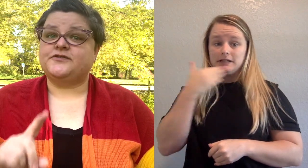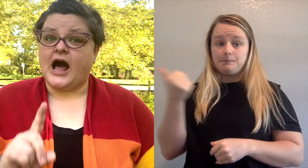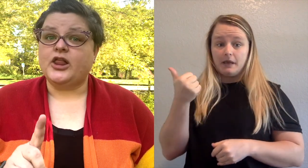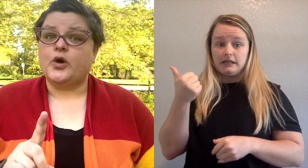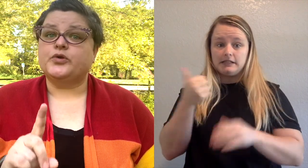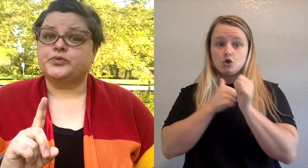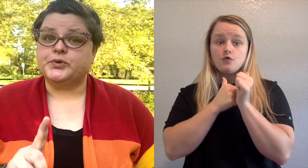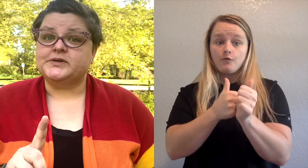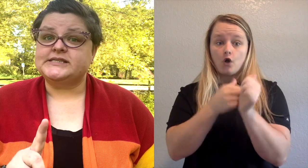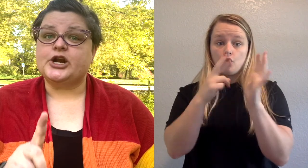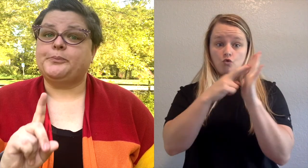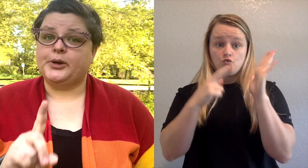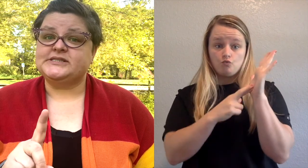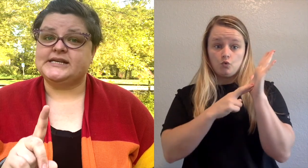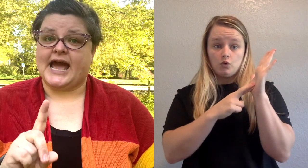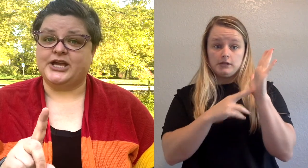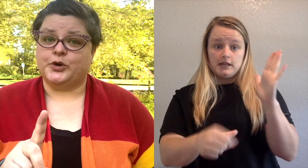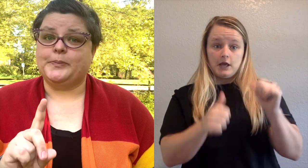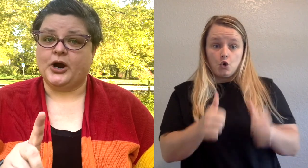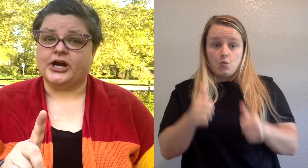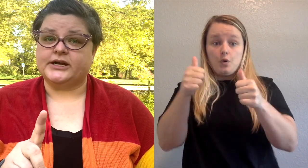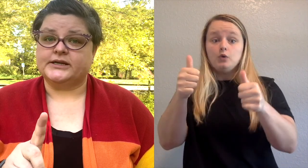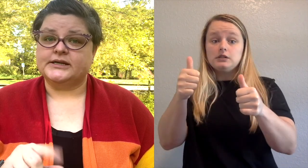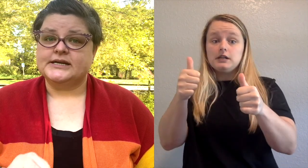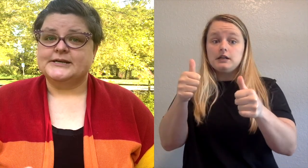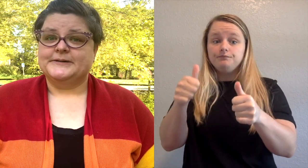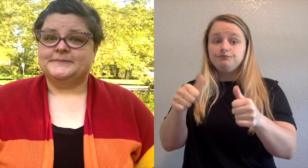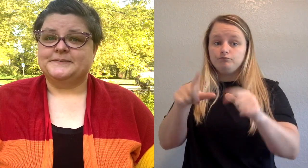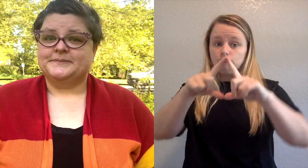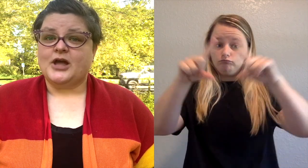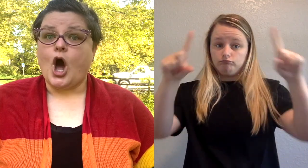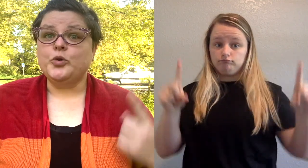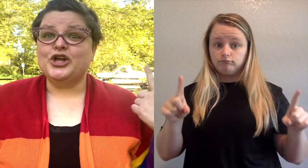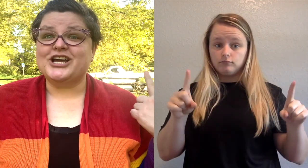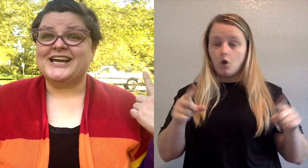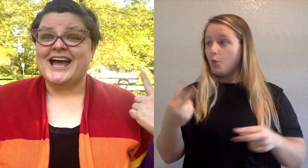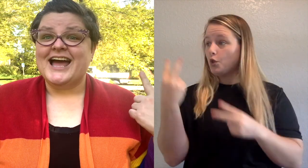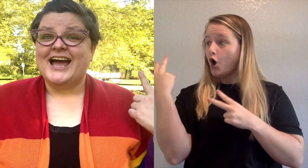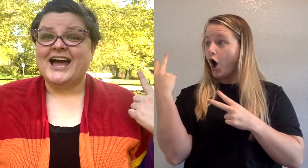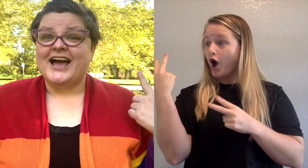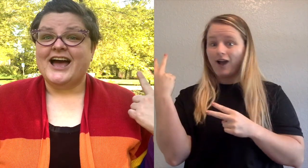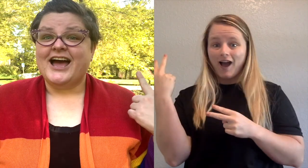to follow the rules that are posted at your park. Oh, look!